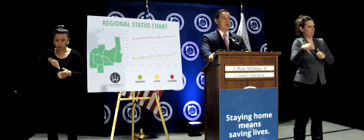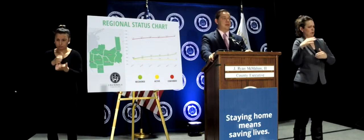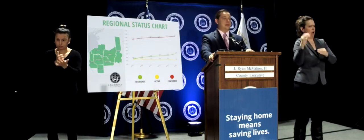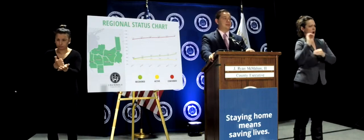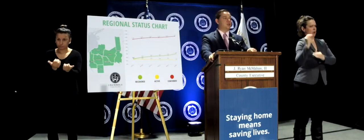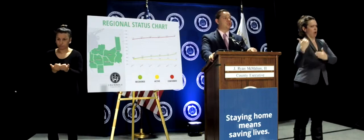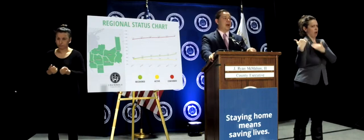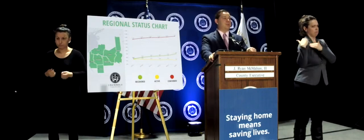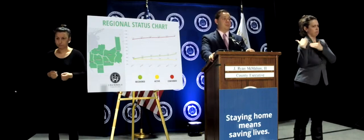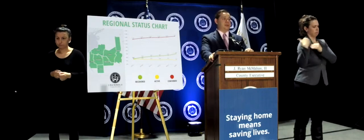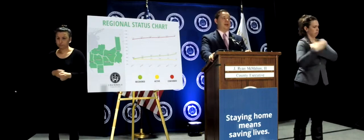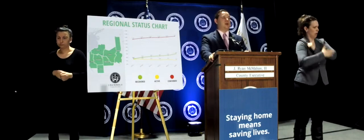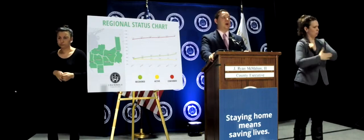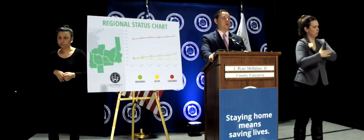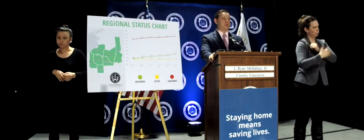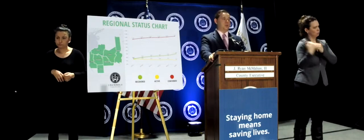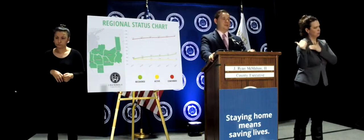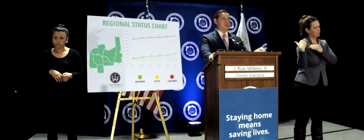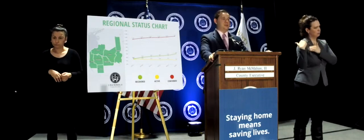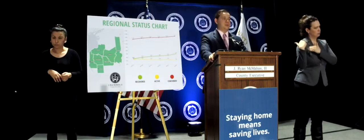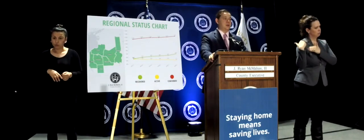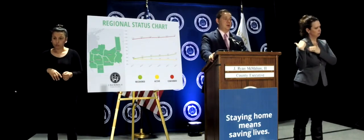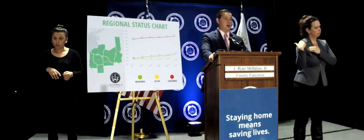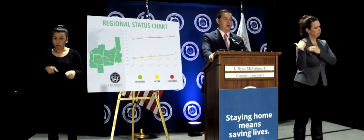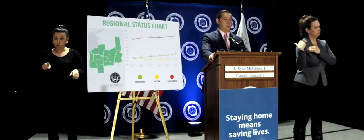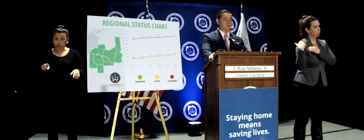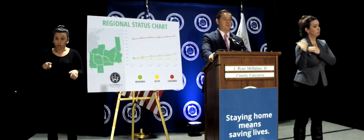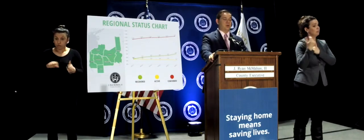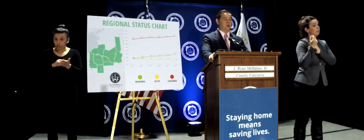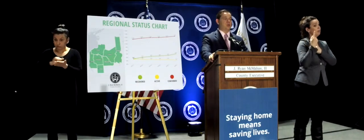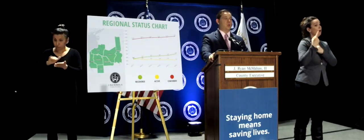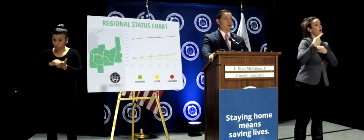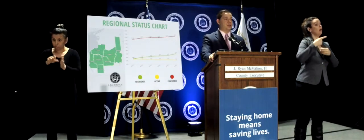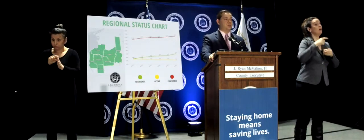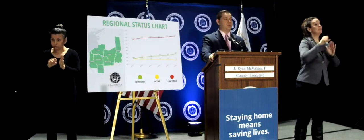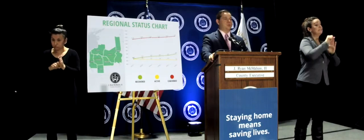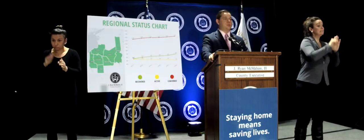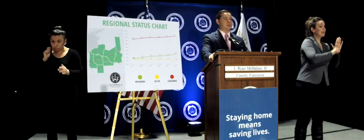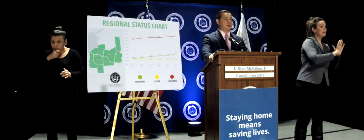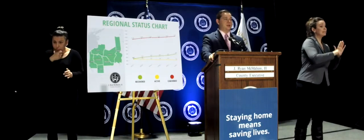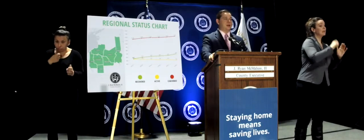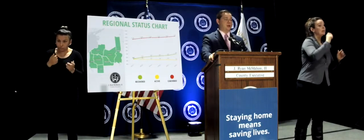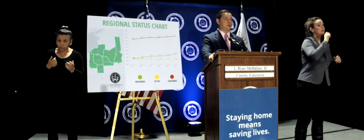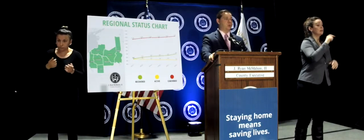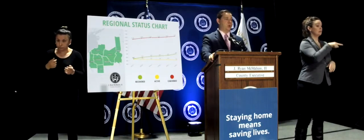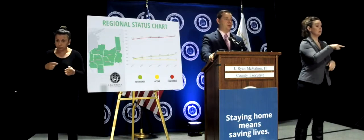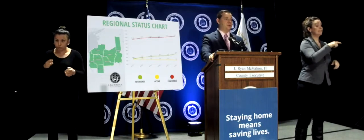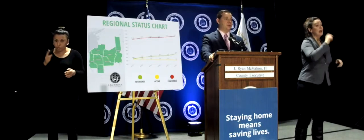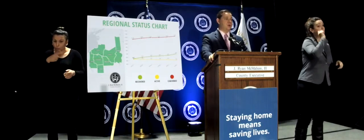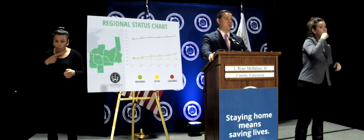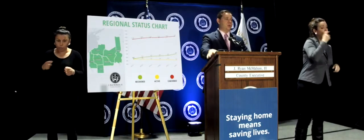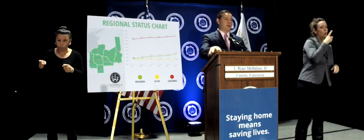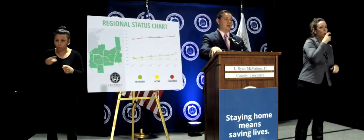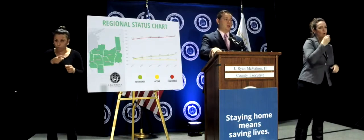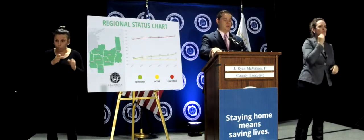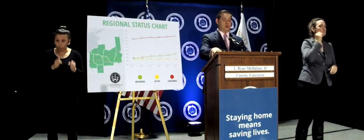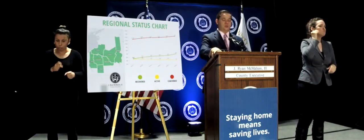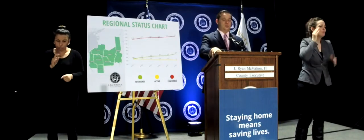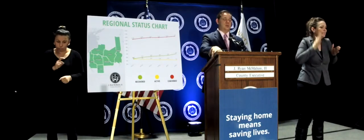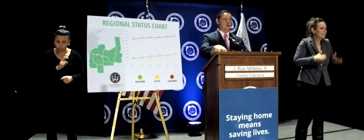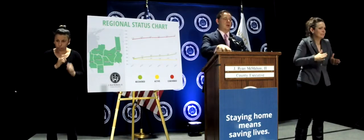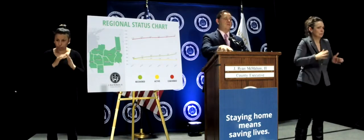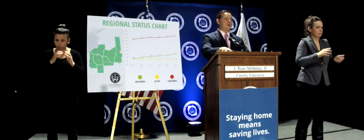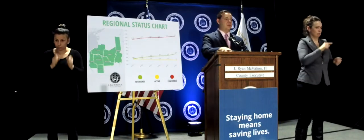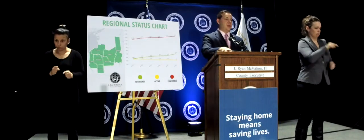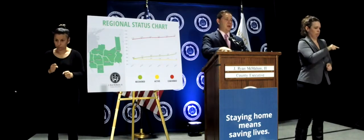residents, and that's their job to make that call with the residents. There's been very good coordination between the state and the county health departments related to nursing